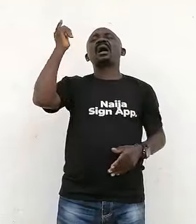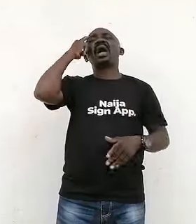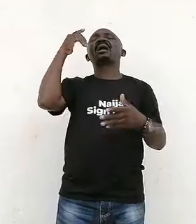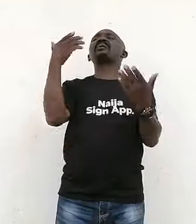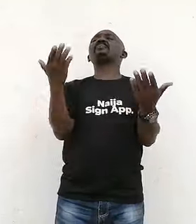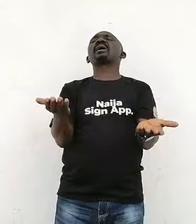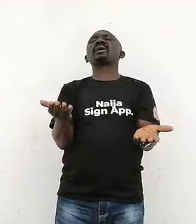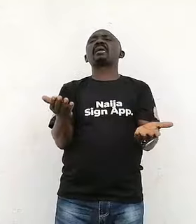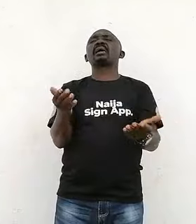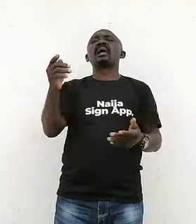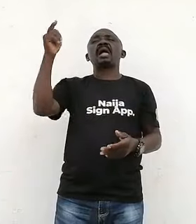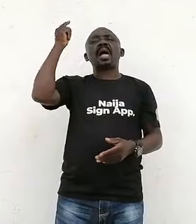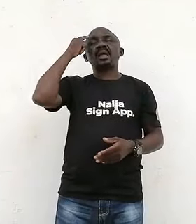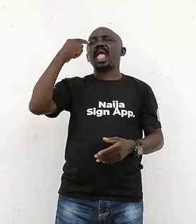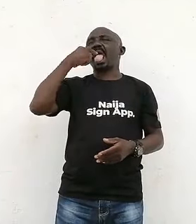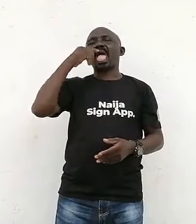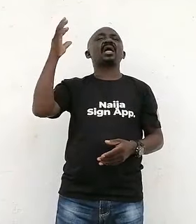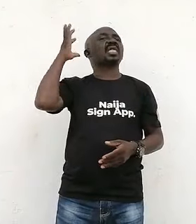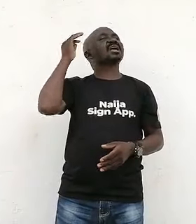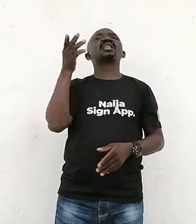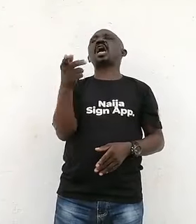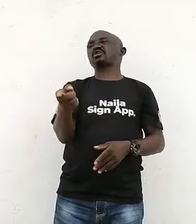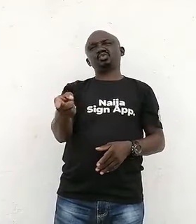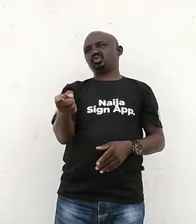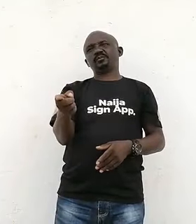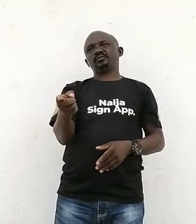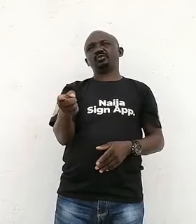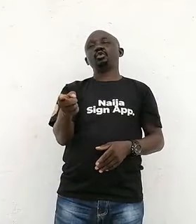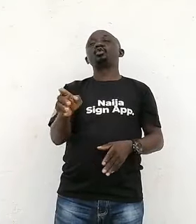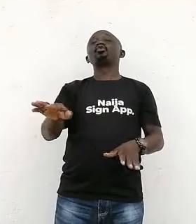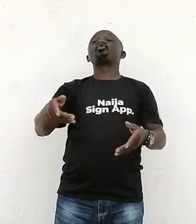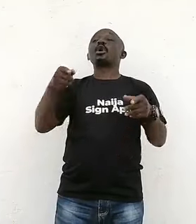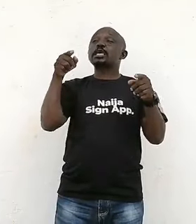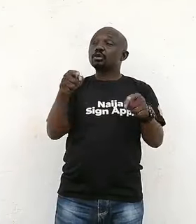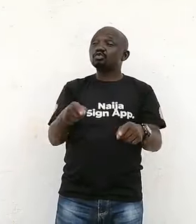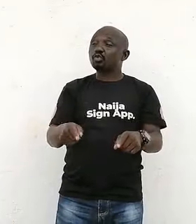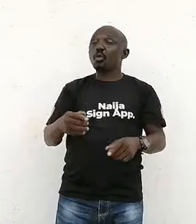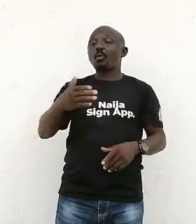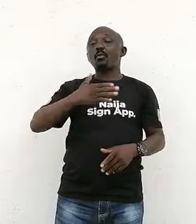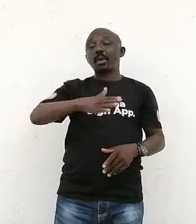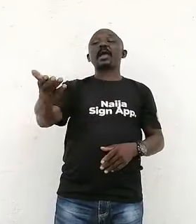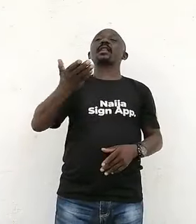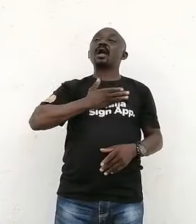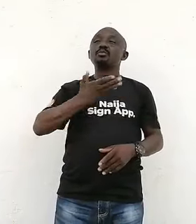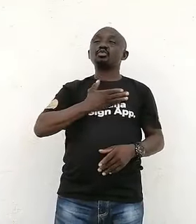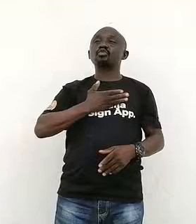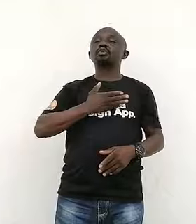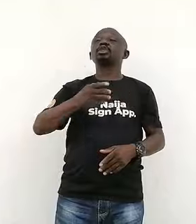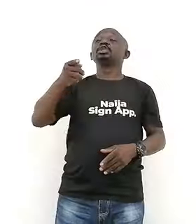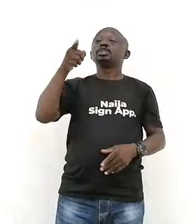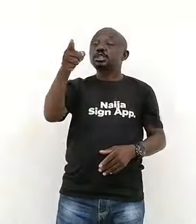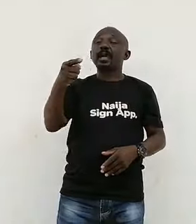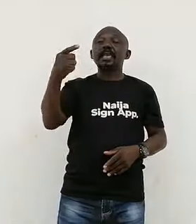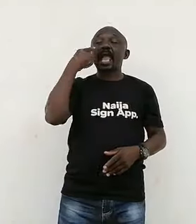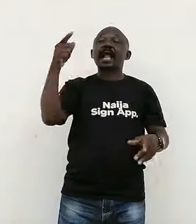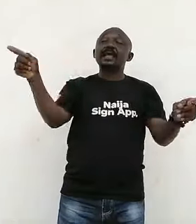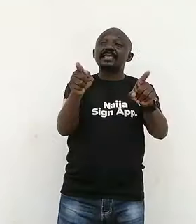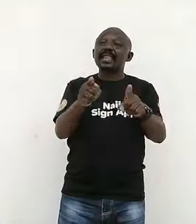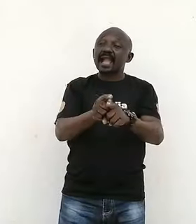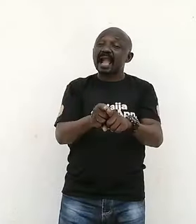there across different people in different disciplines, but at the same time, you do not know if you're dealing with a